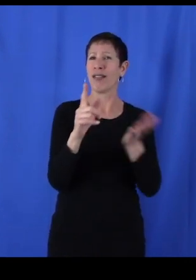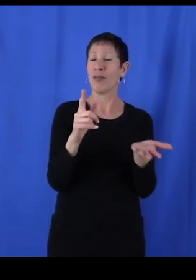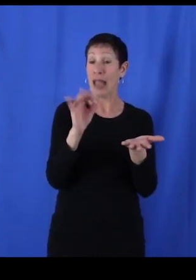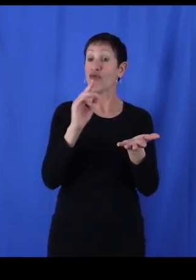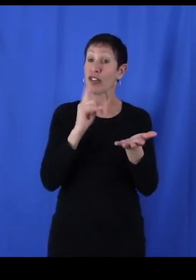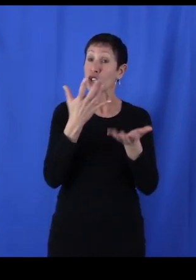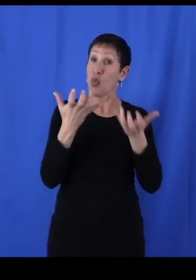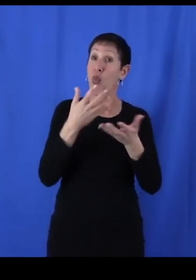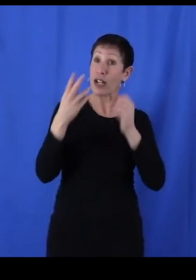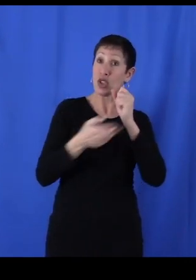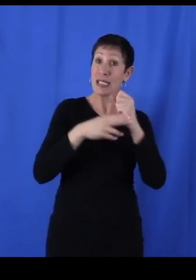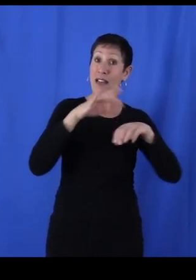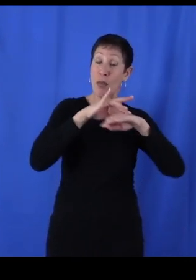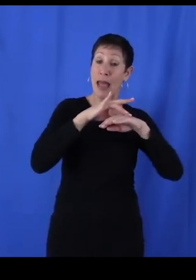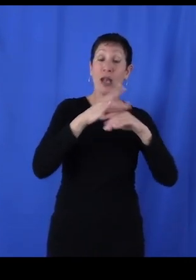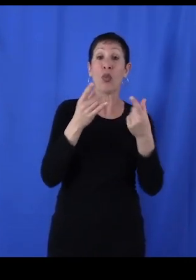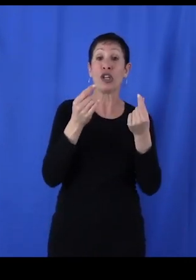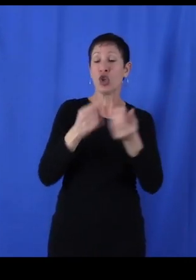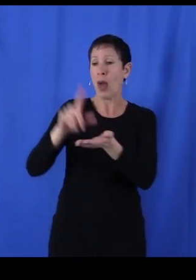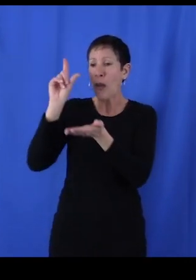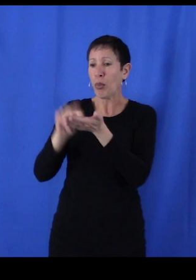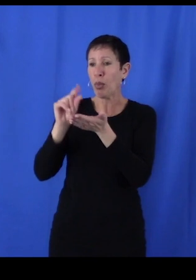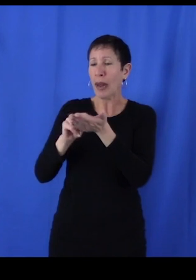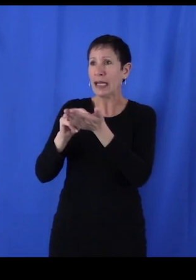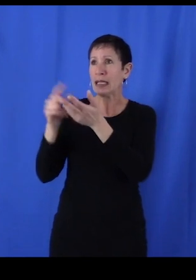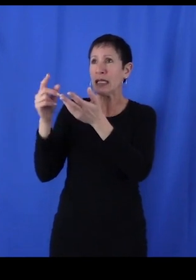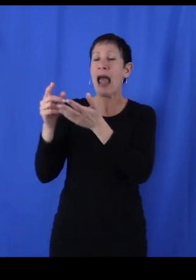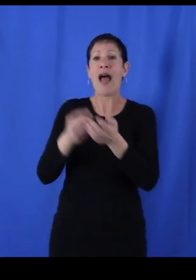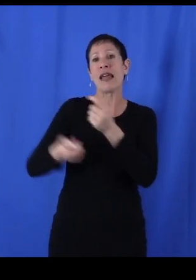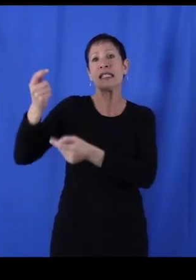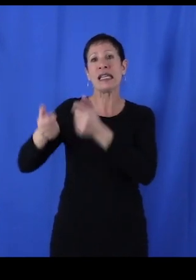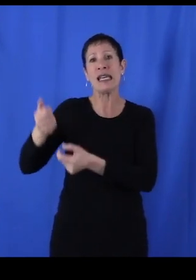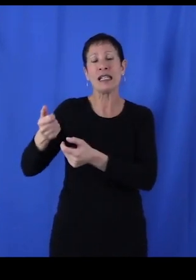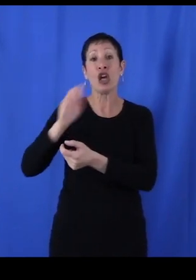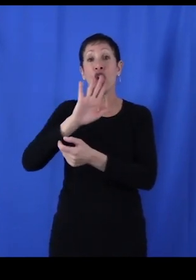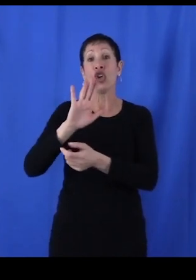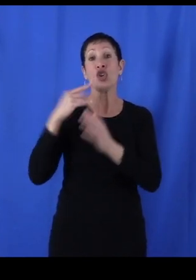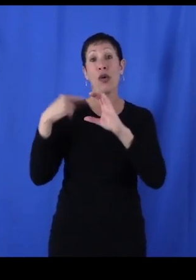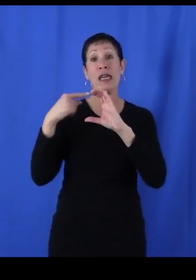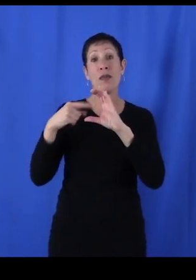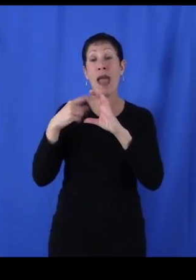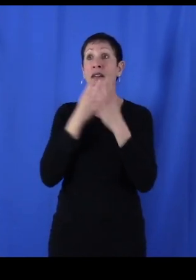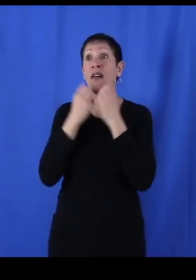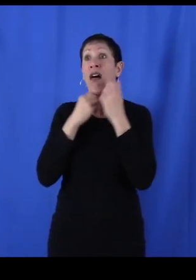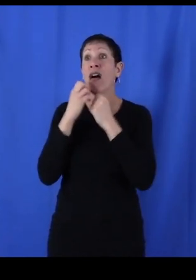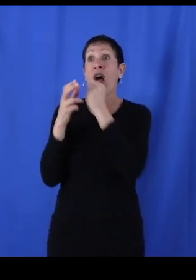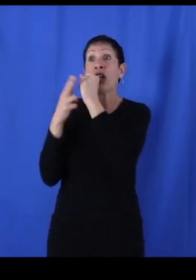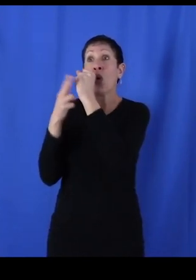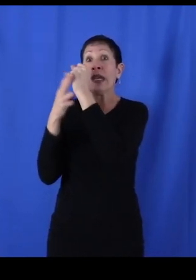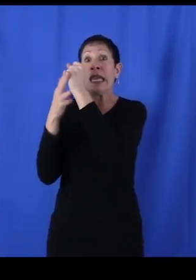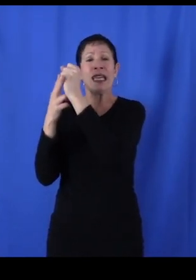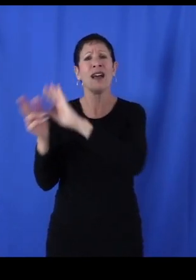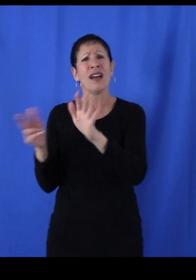it. Right? Stop hoarding your email and giving all your data to corporations which